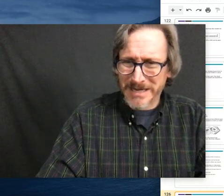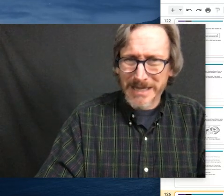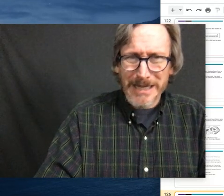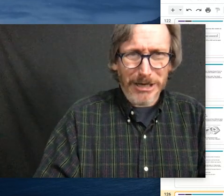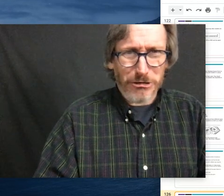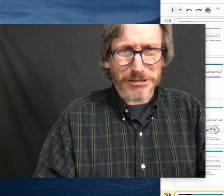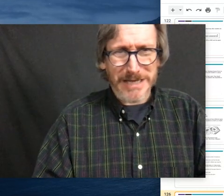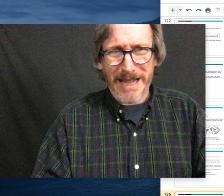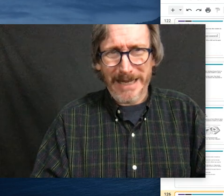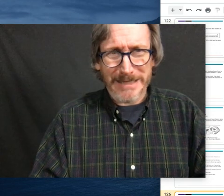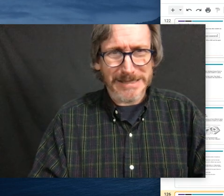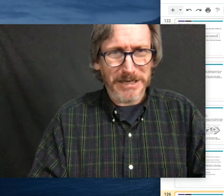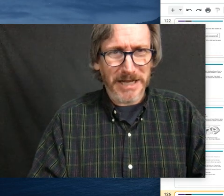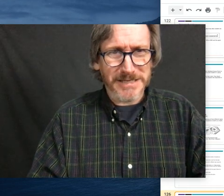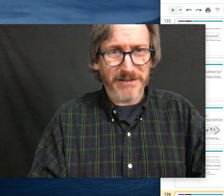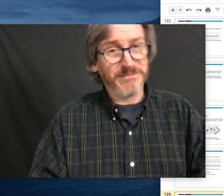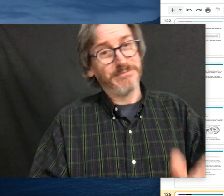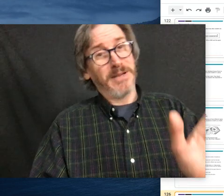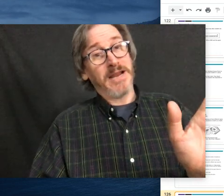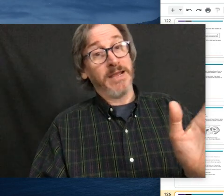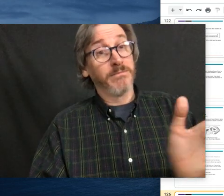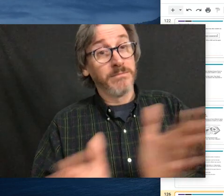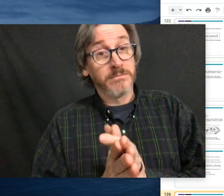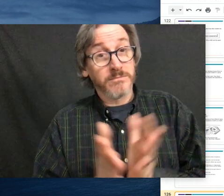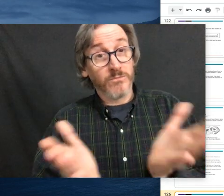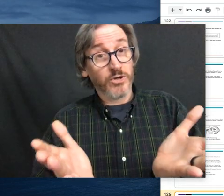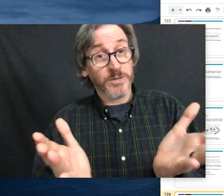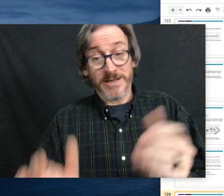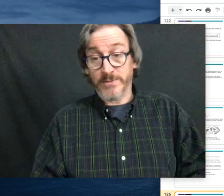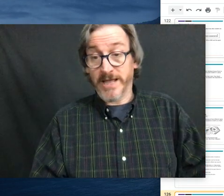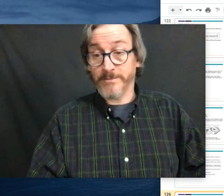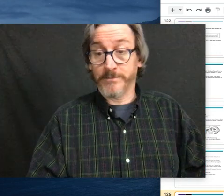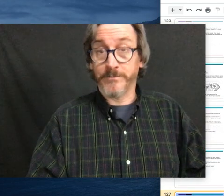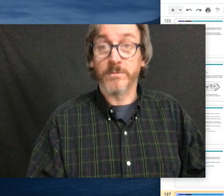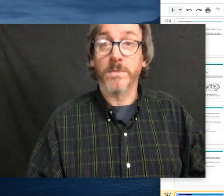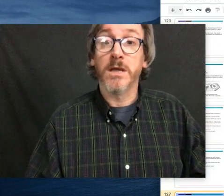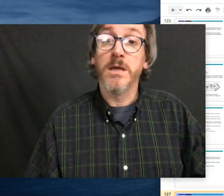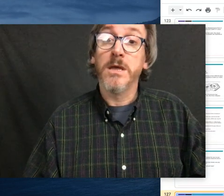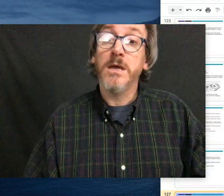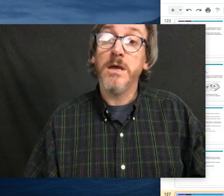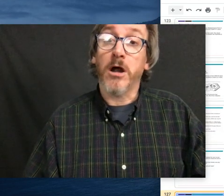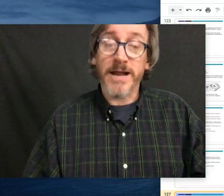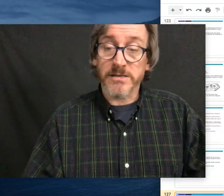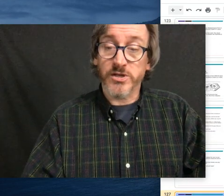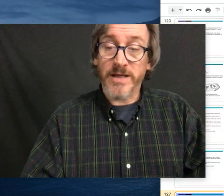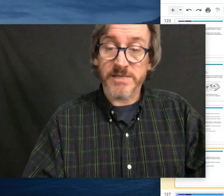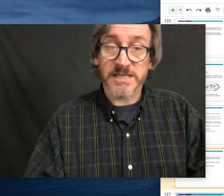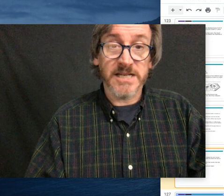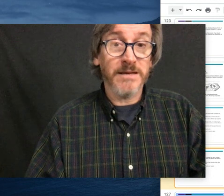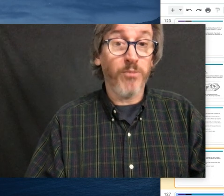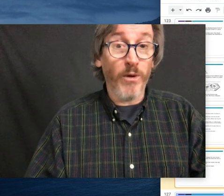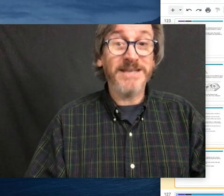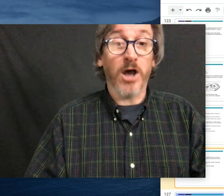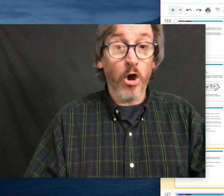Sorry, it hurts. I hate this online stuff. But anyway, we're doing the best we can. All right, so that